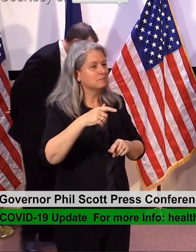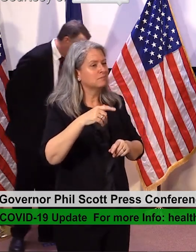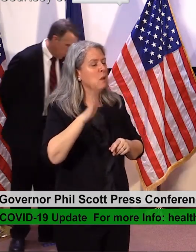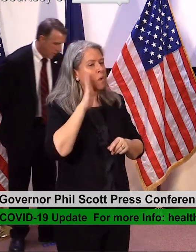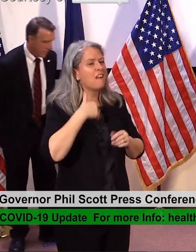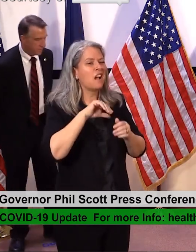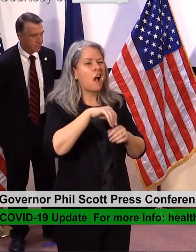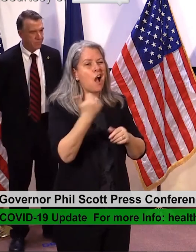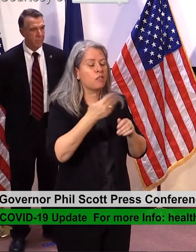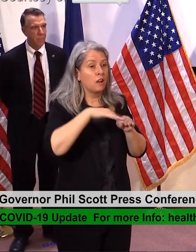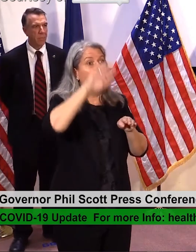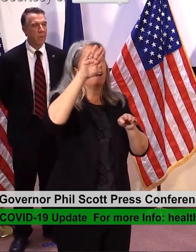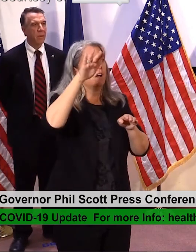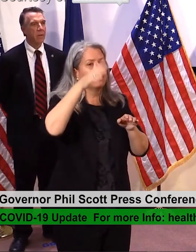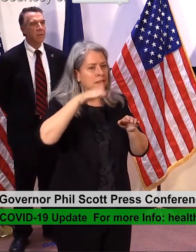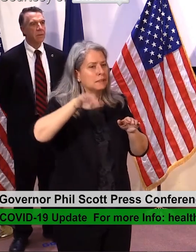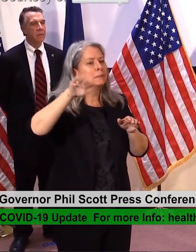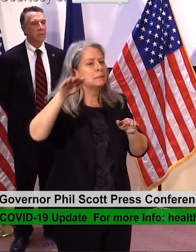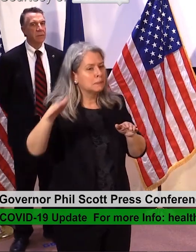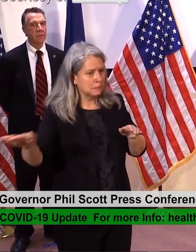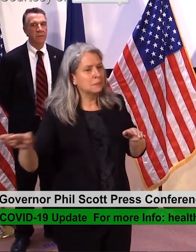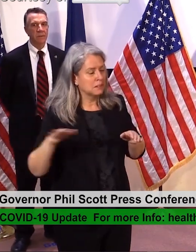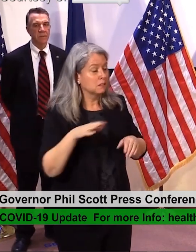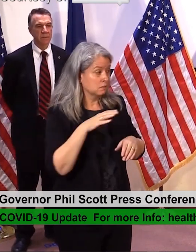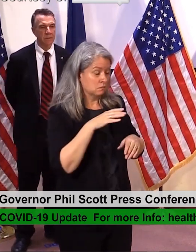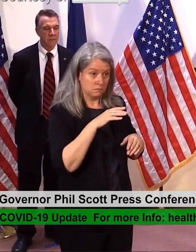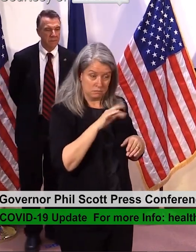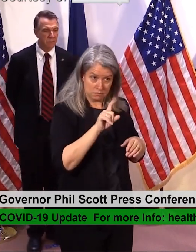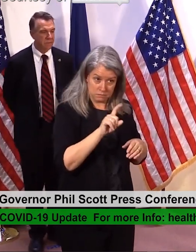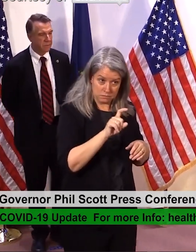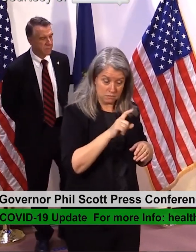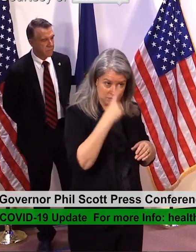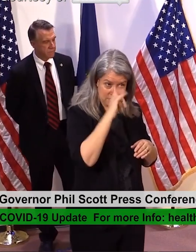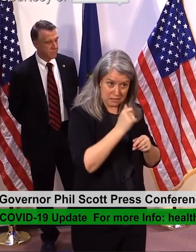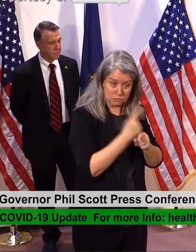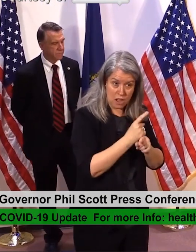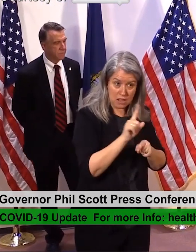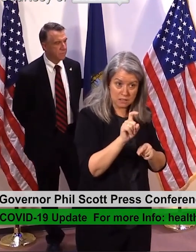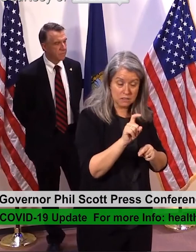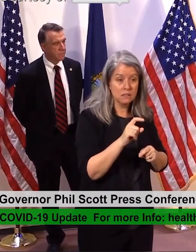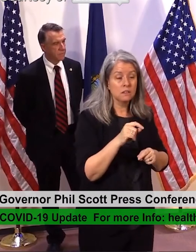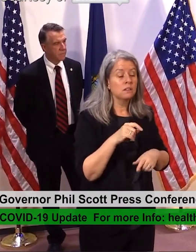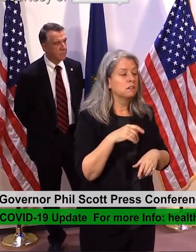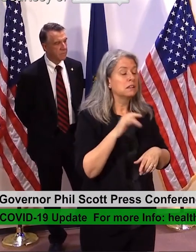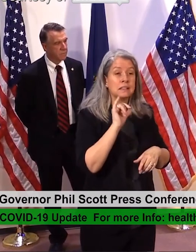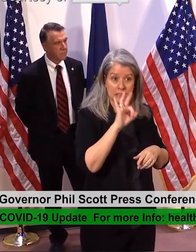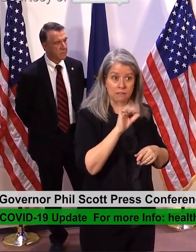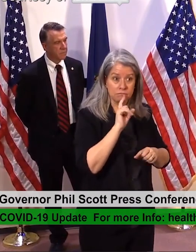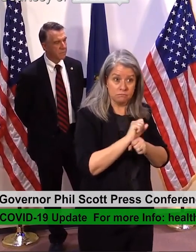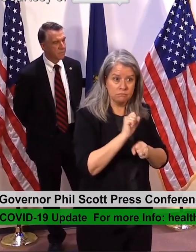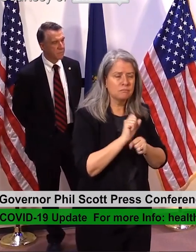be another wave. And I'm wondering if, in fact, that's accurate, Governor or Dr. Levine or anyone really, how do you